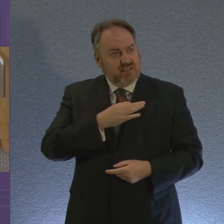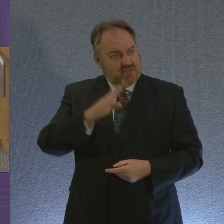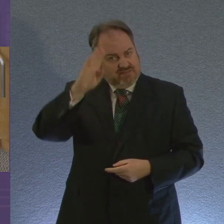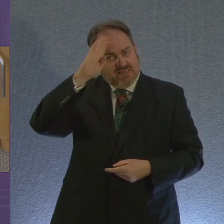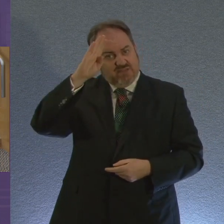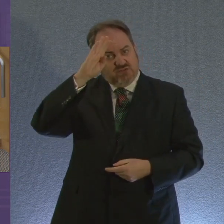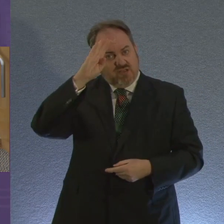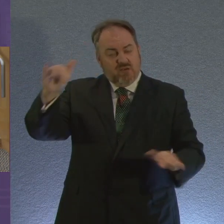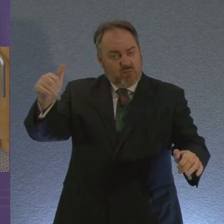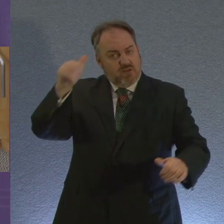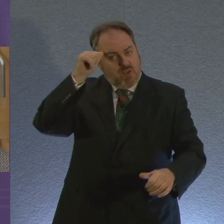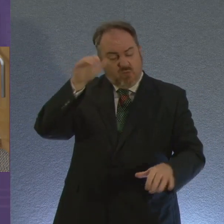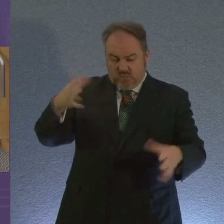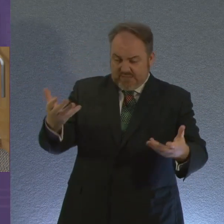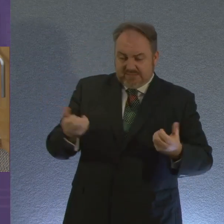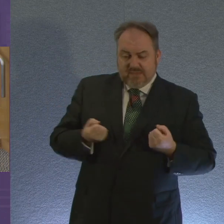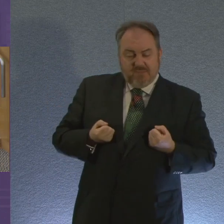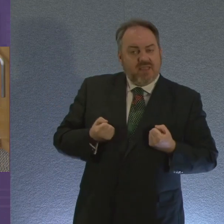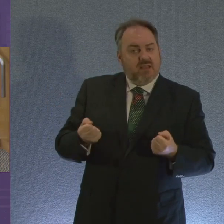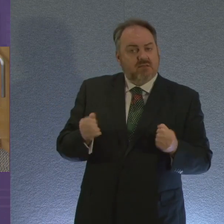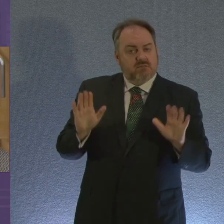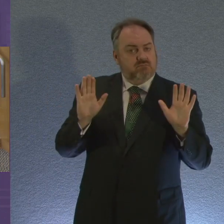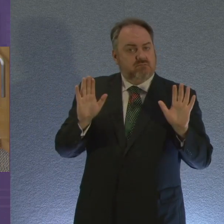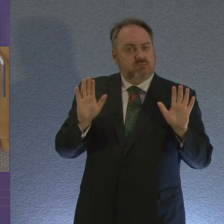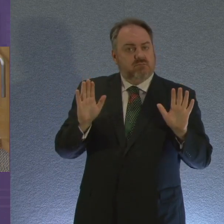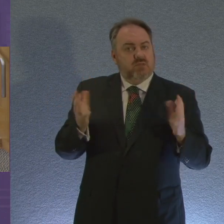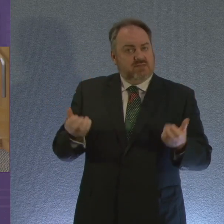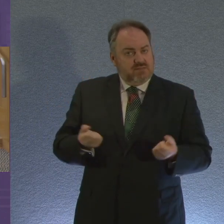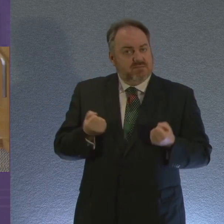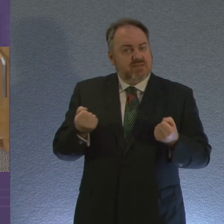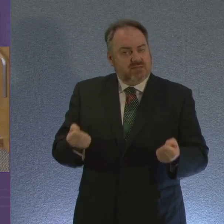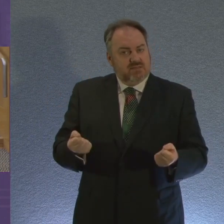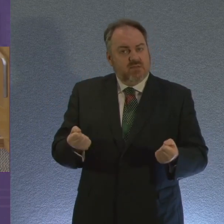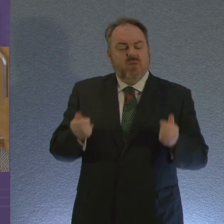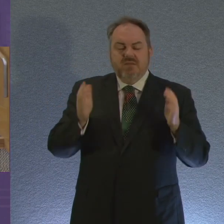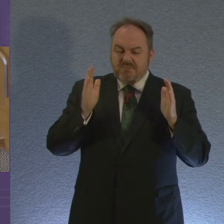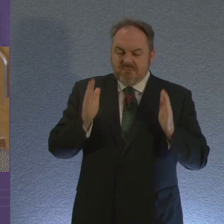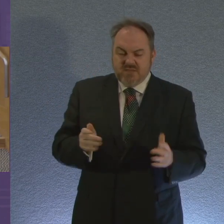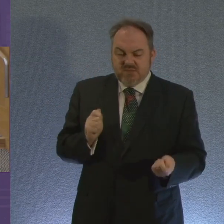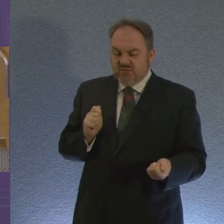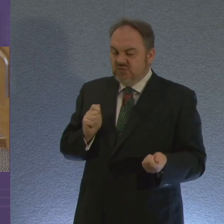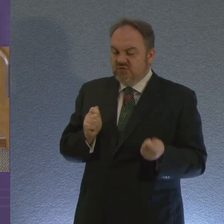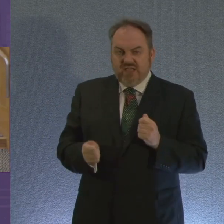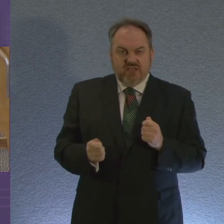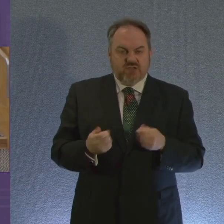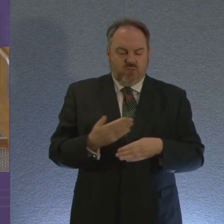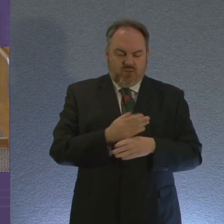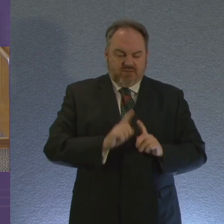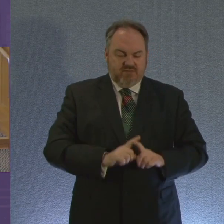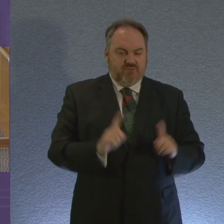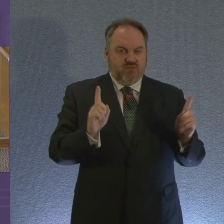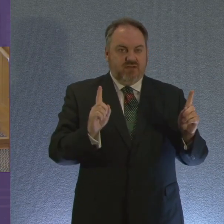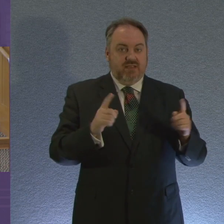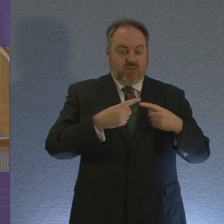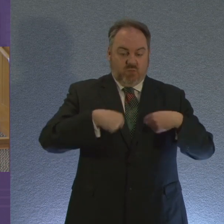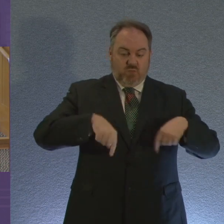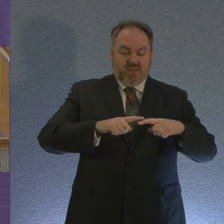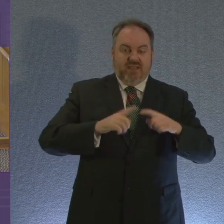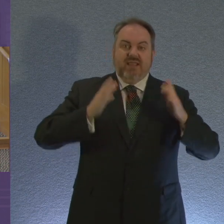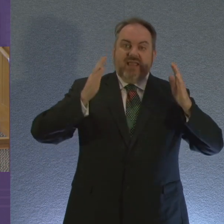of the nation. We all accept that this is a public emergency which requires an extraordinary response and which requires us as